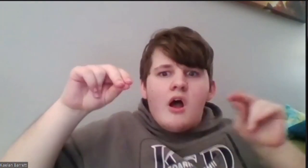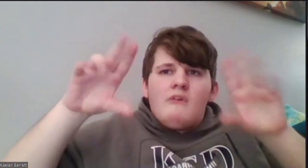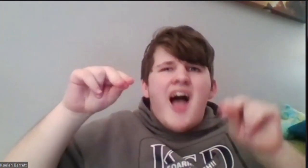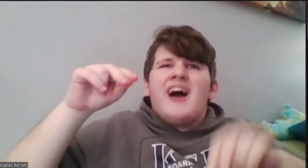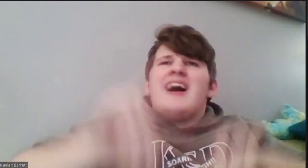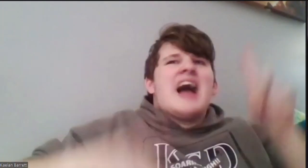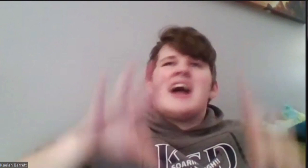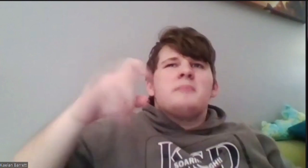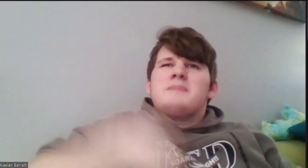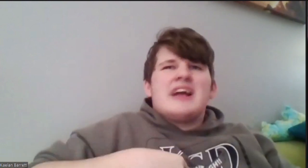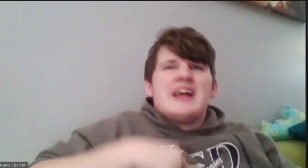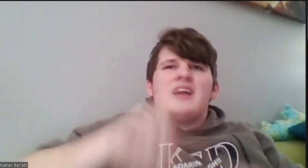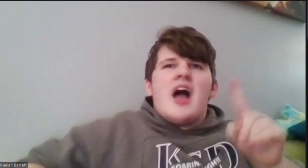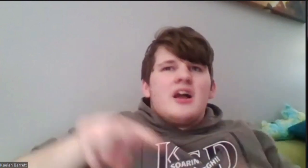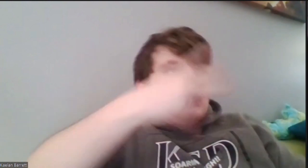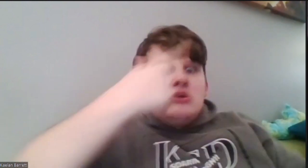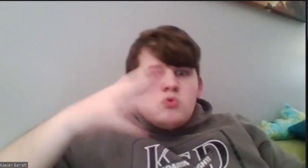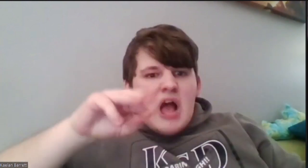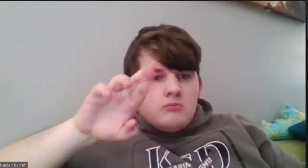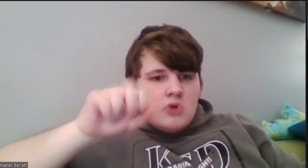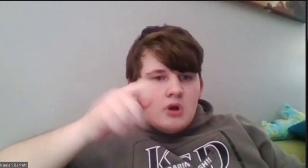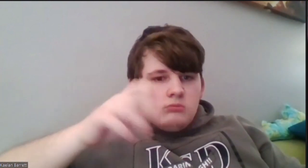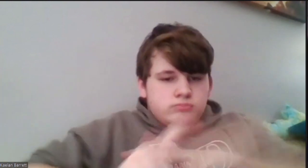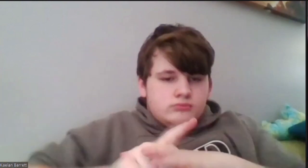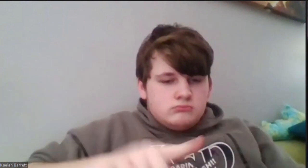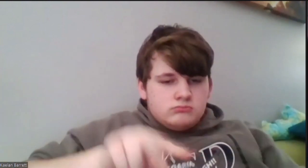At his name. He's like, no, no, this can't be me.